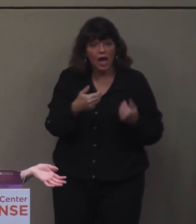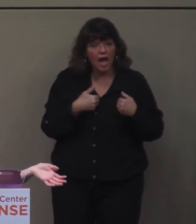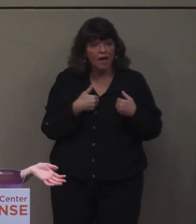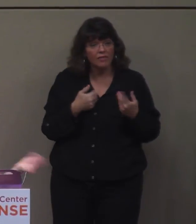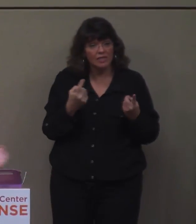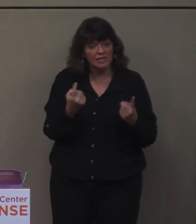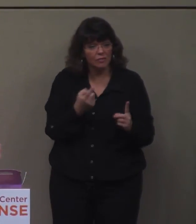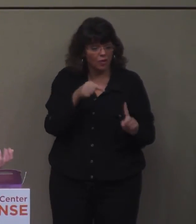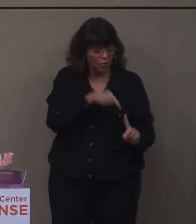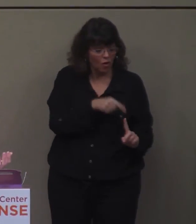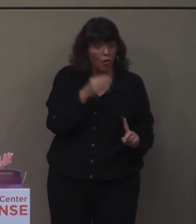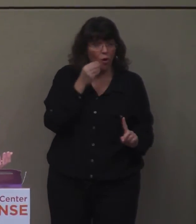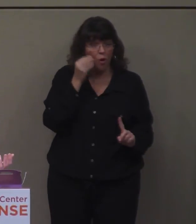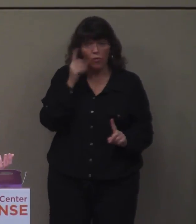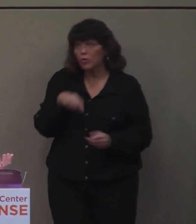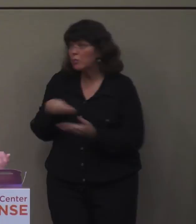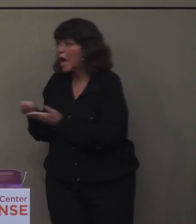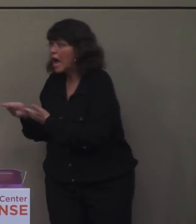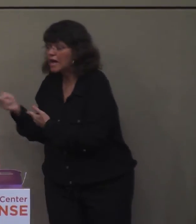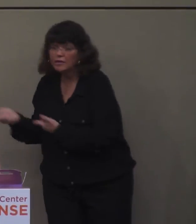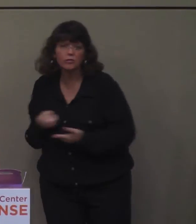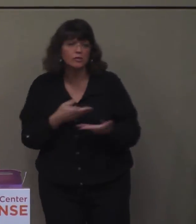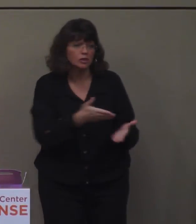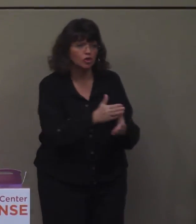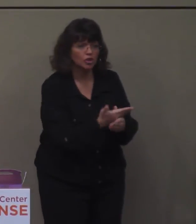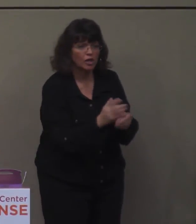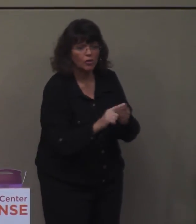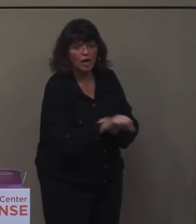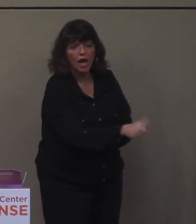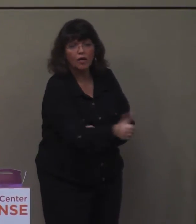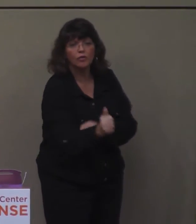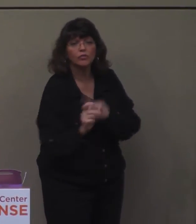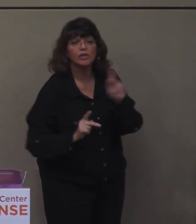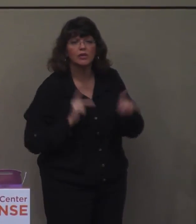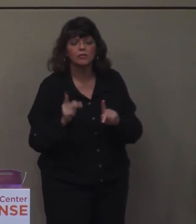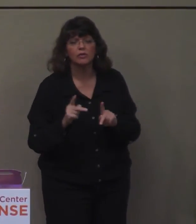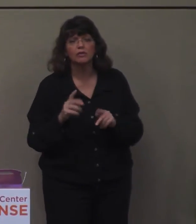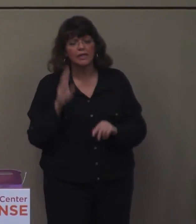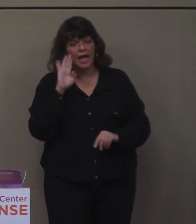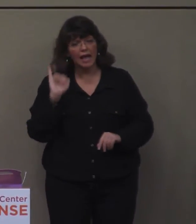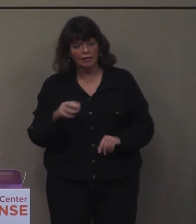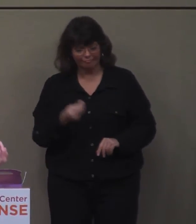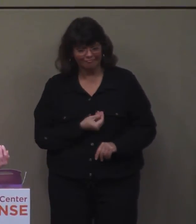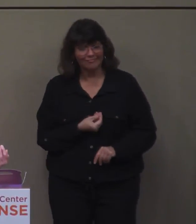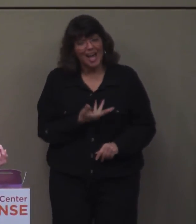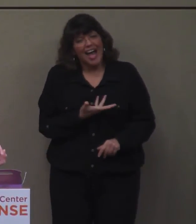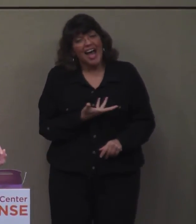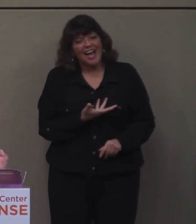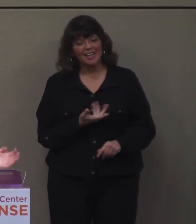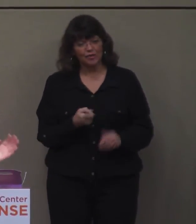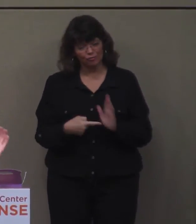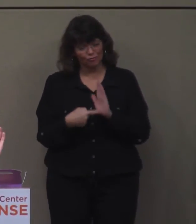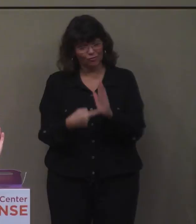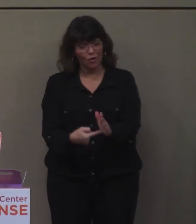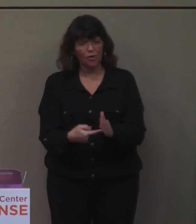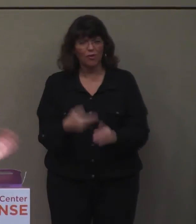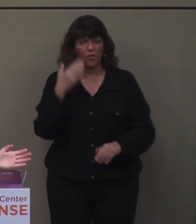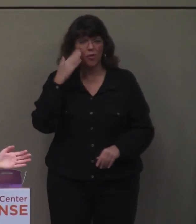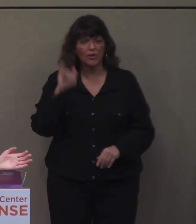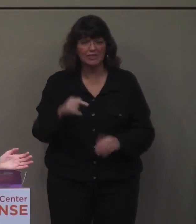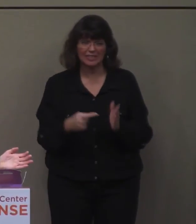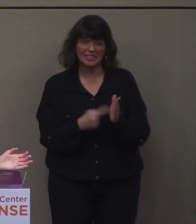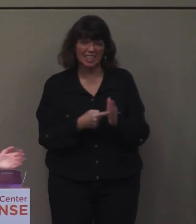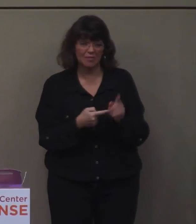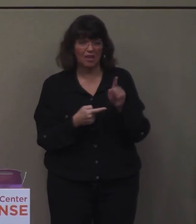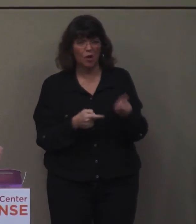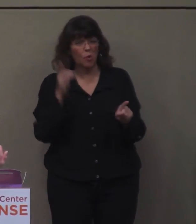other person. You know, that's a way we can be a light and we can show, you know, sometimes bad things happen and we have a choice. We can let that make us bitter